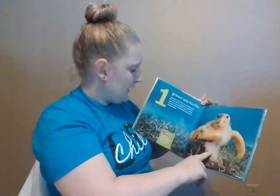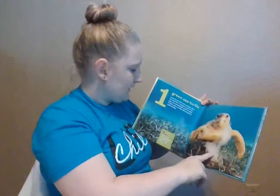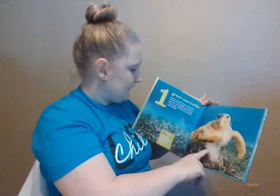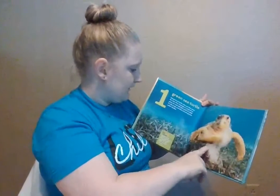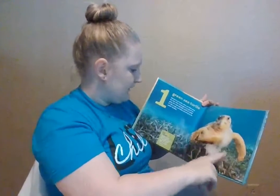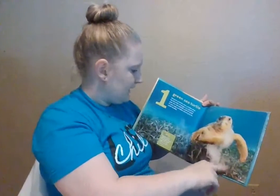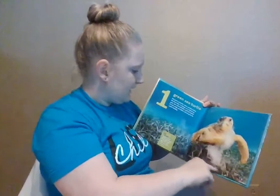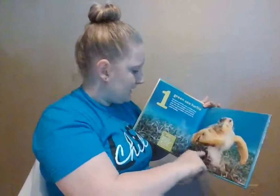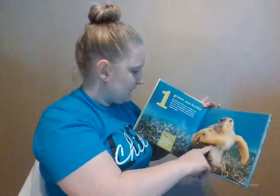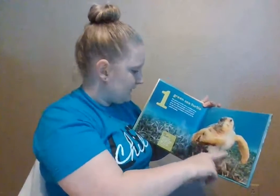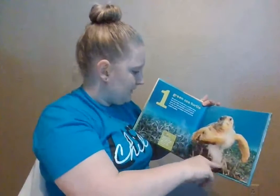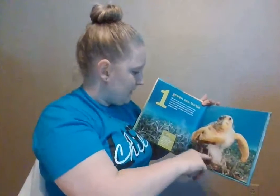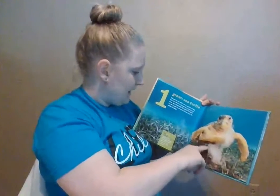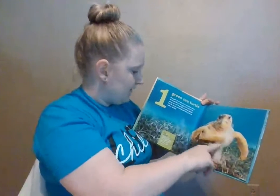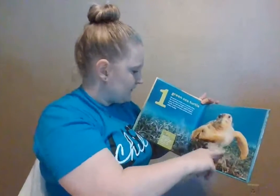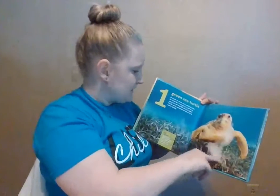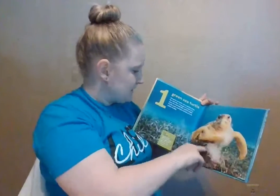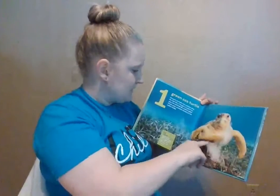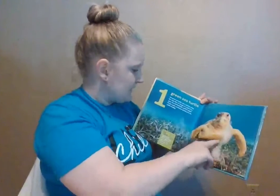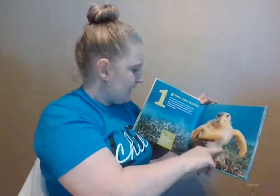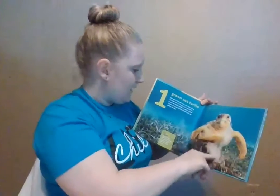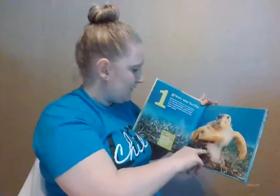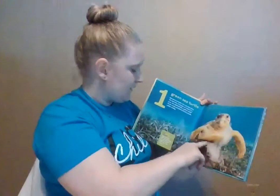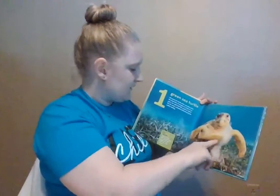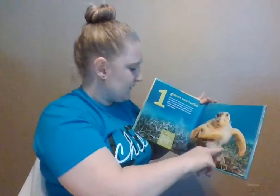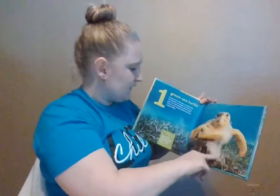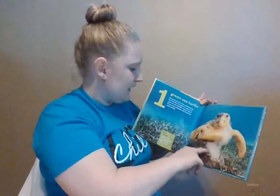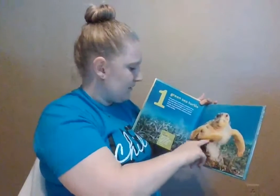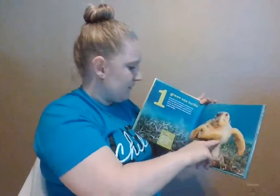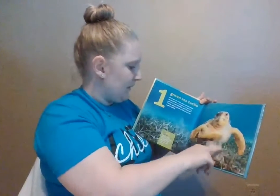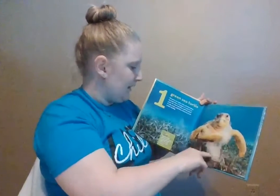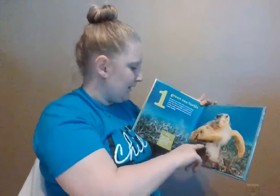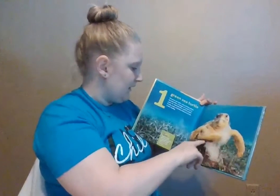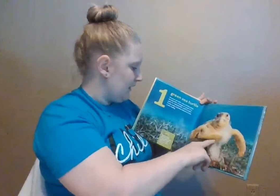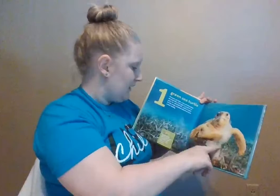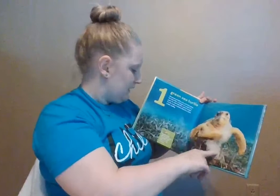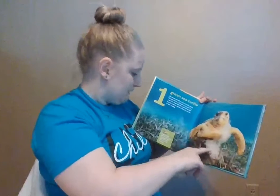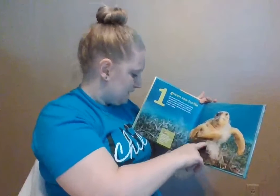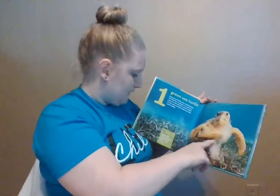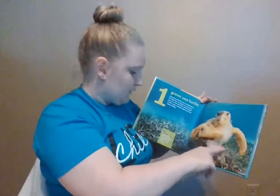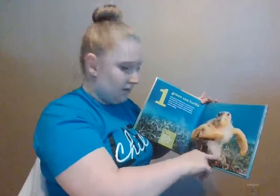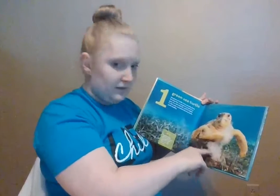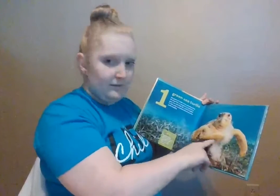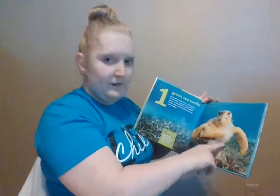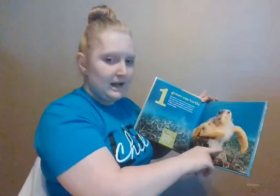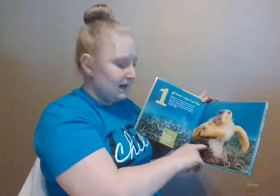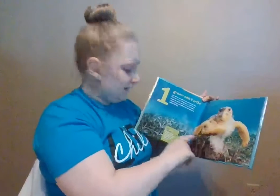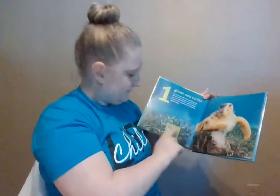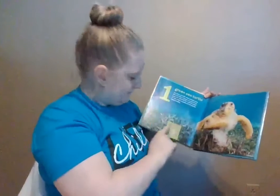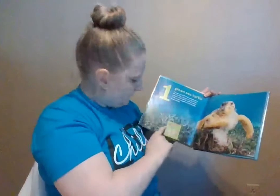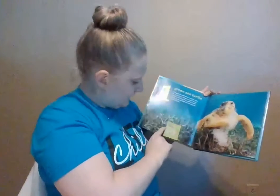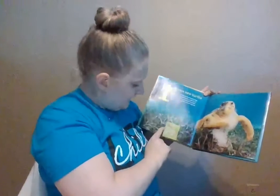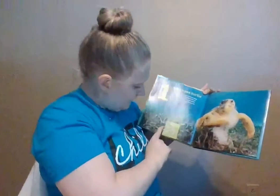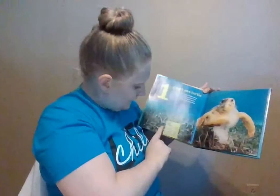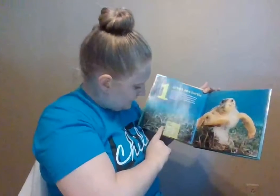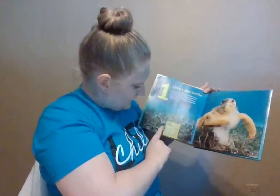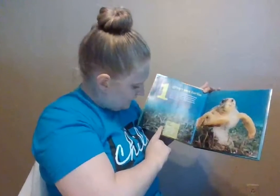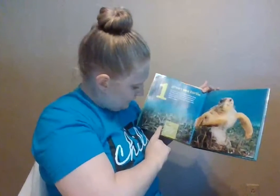is the sandy sea bottom stirred up by the turtles feeding. Did you